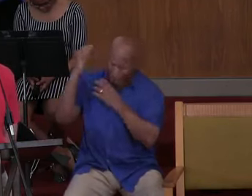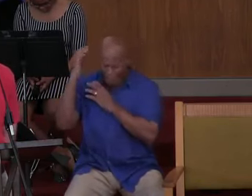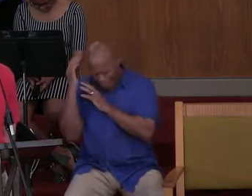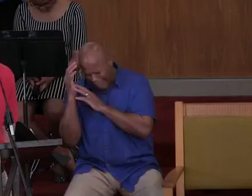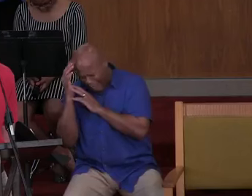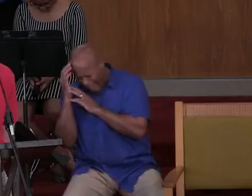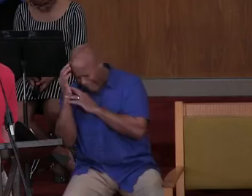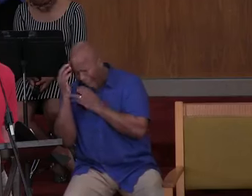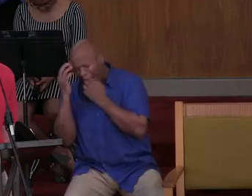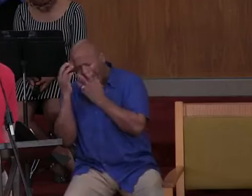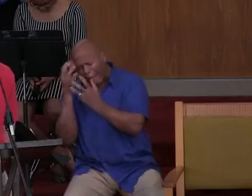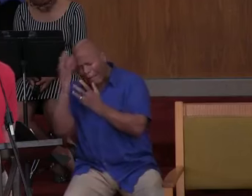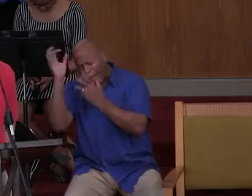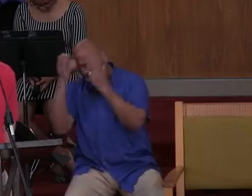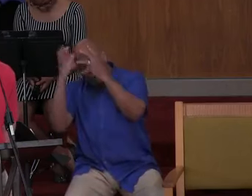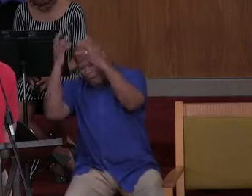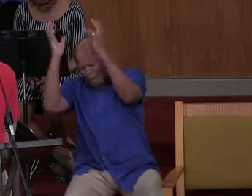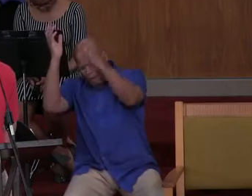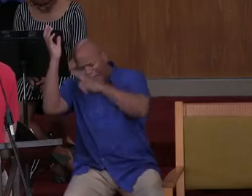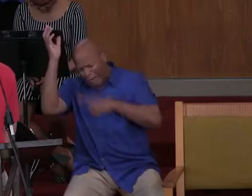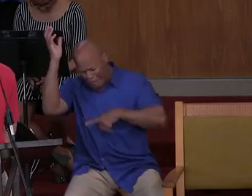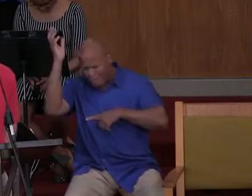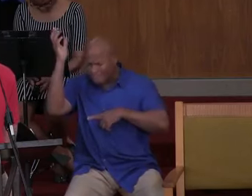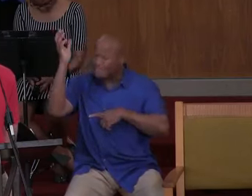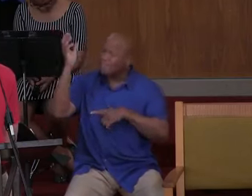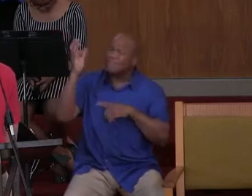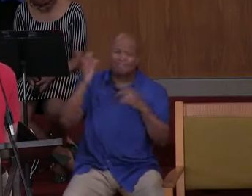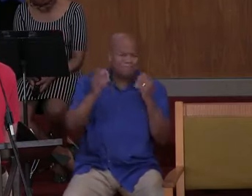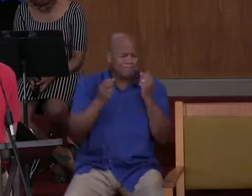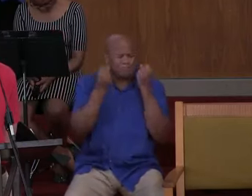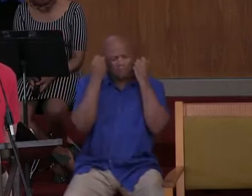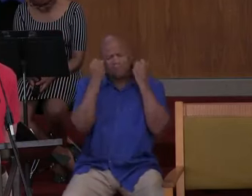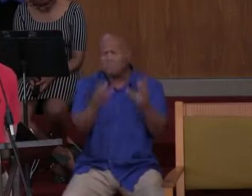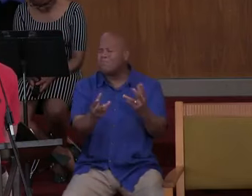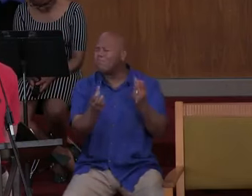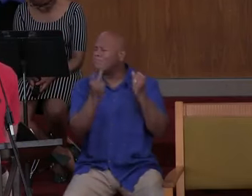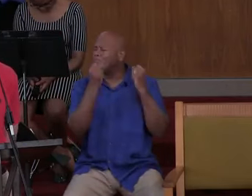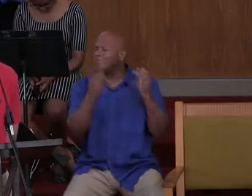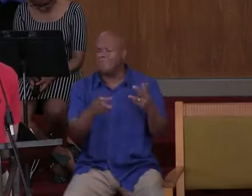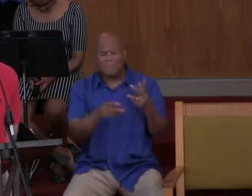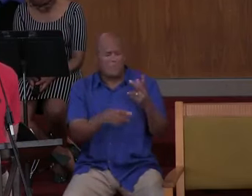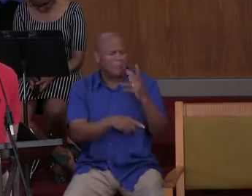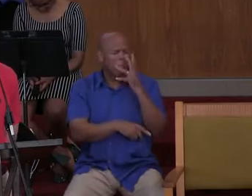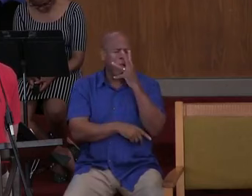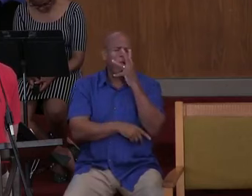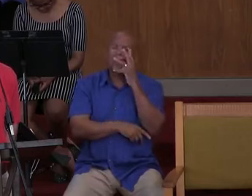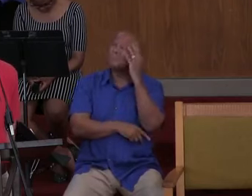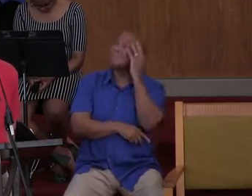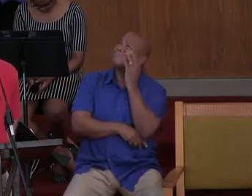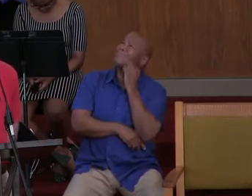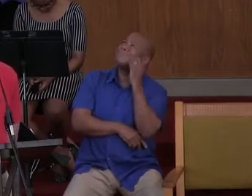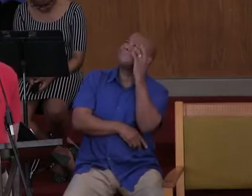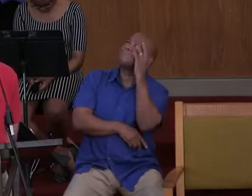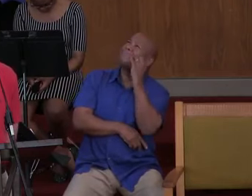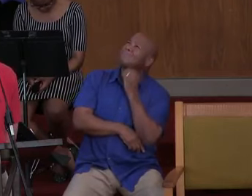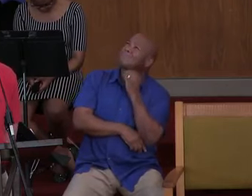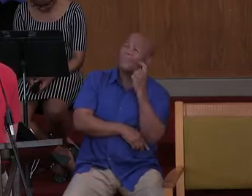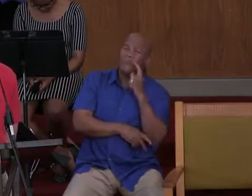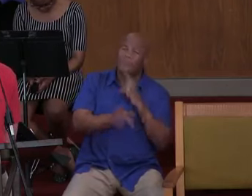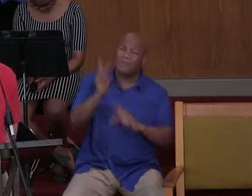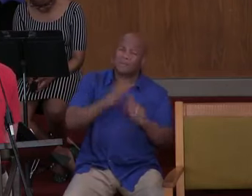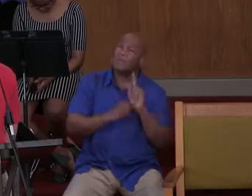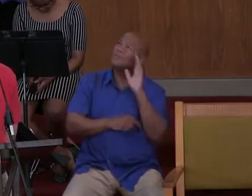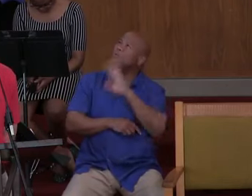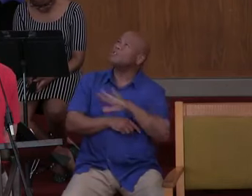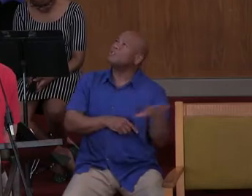Lord God and Heavenly King. There's just infinite things that our moms have done for us, Lord. So we just pray